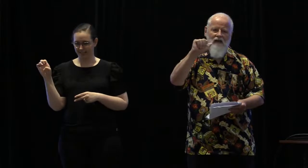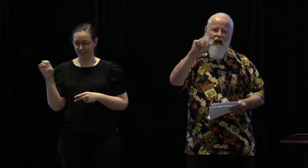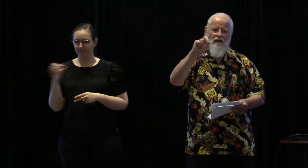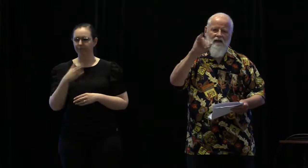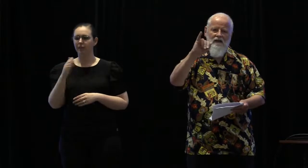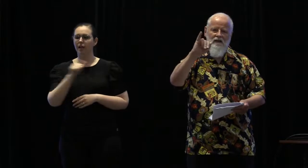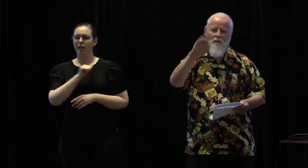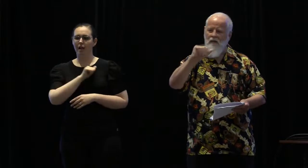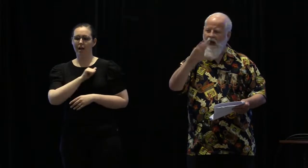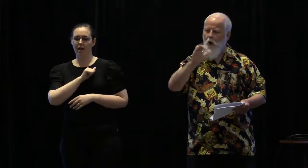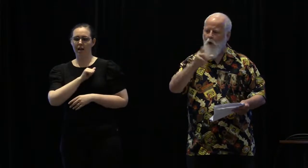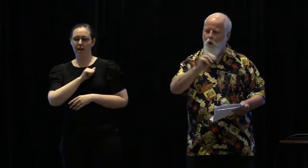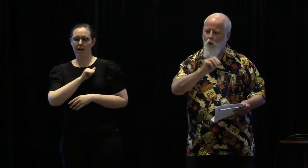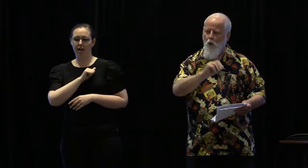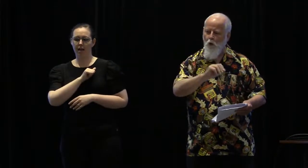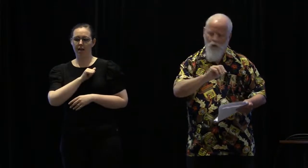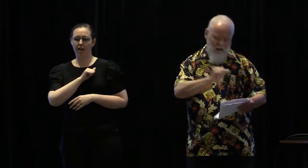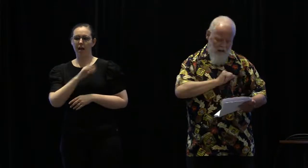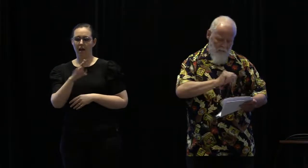Our treasurer